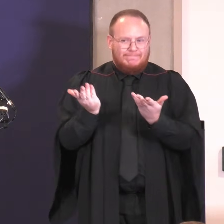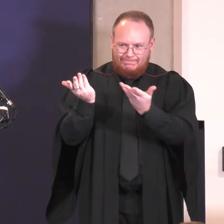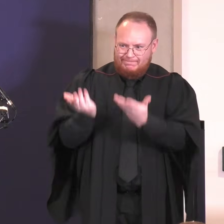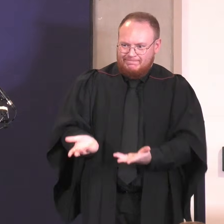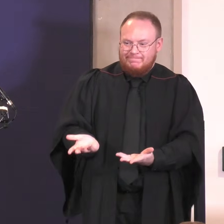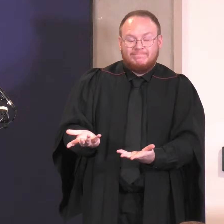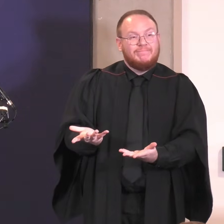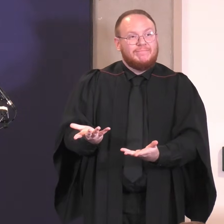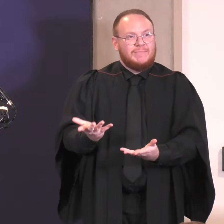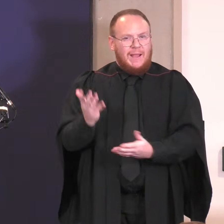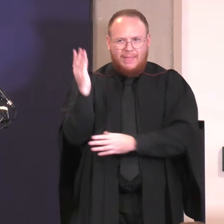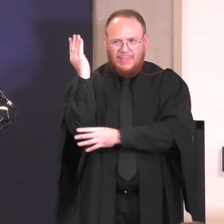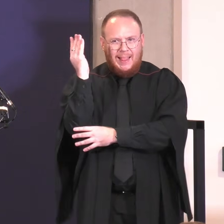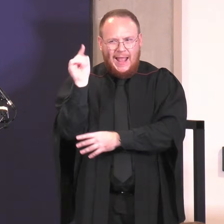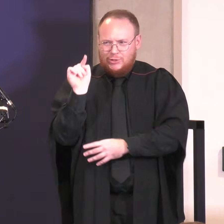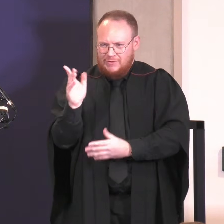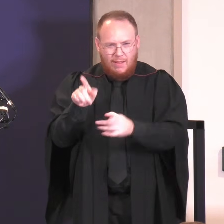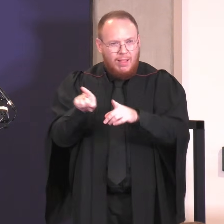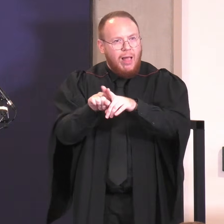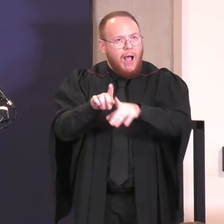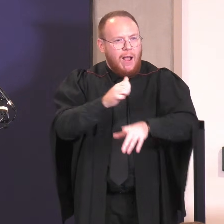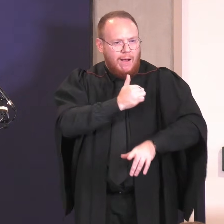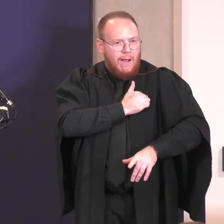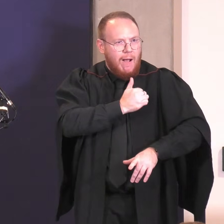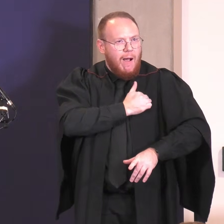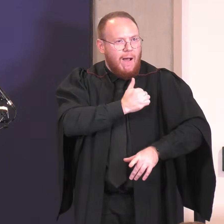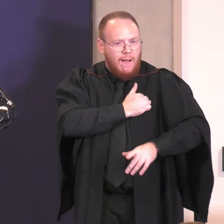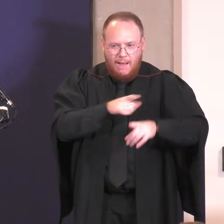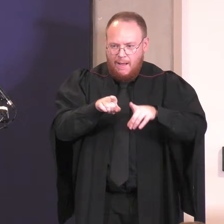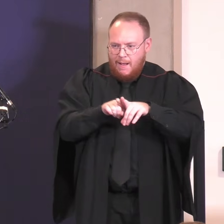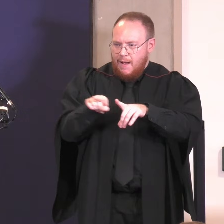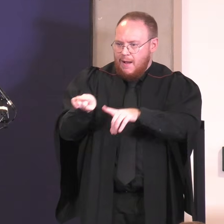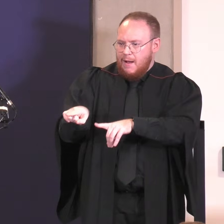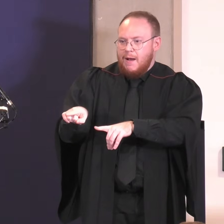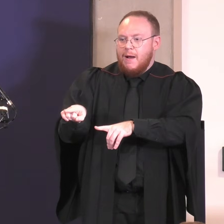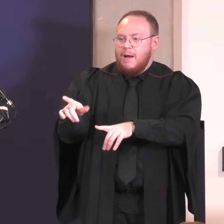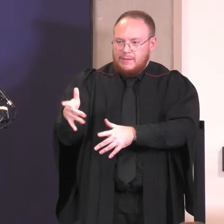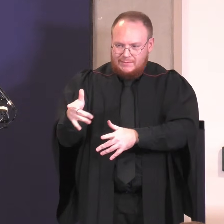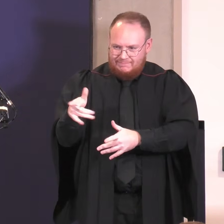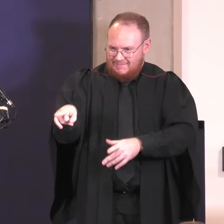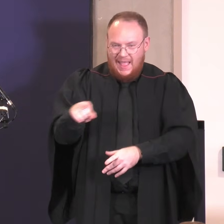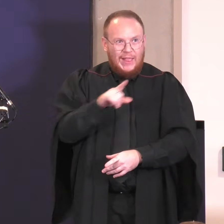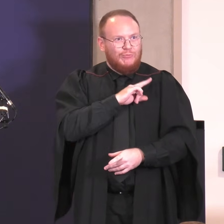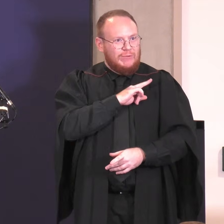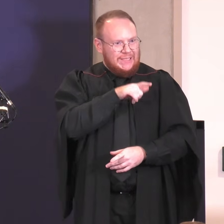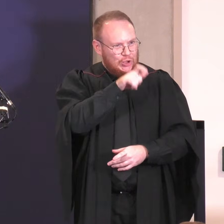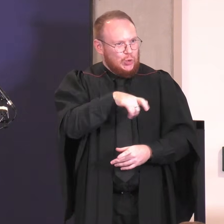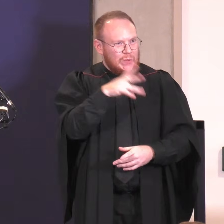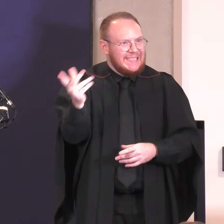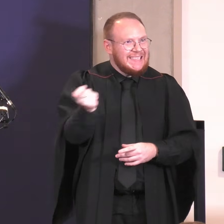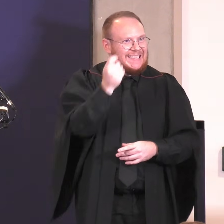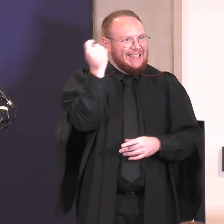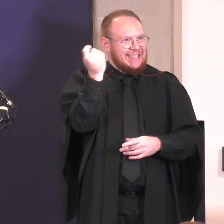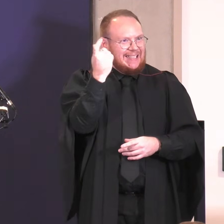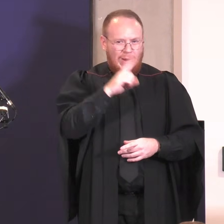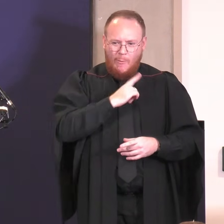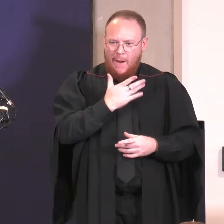place. They are the reason people stay, the reason students succeed, and they deserve every ounce of the credit for